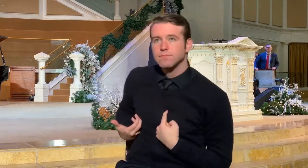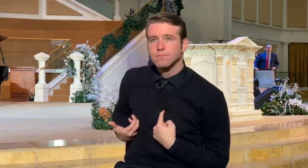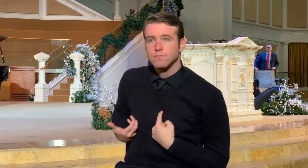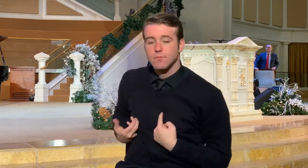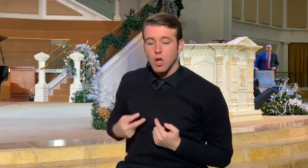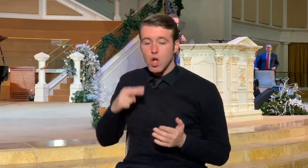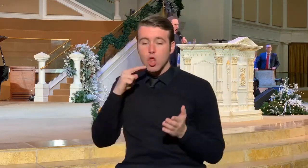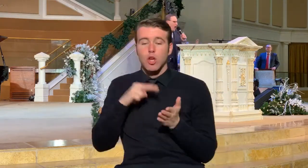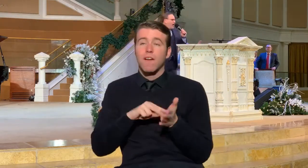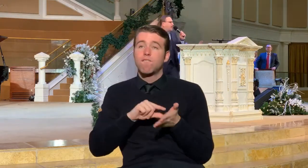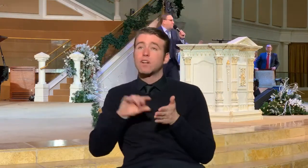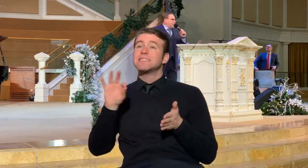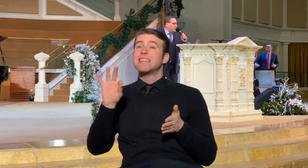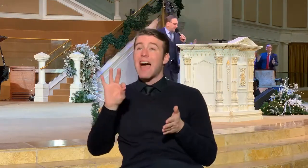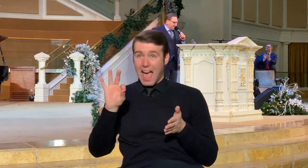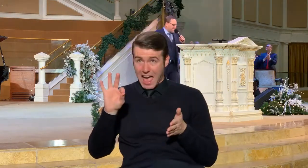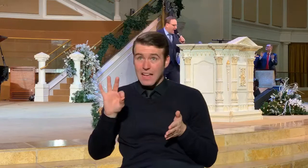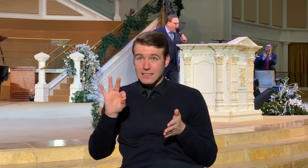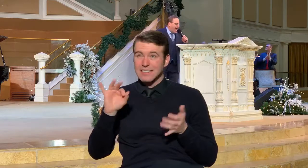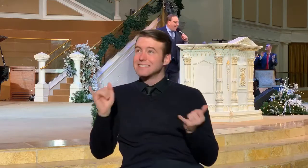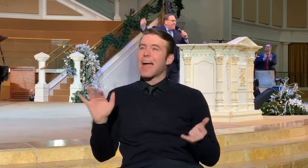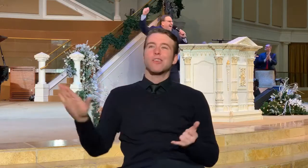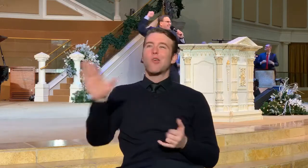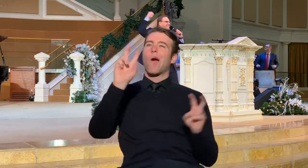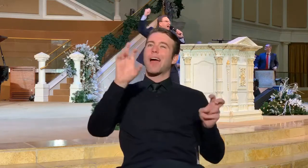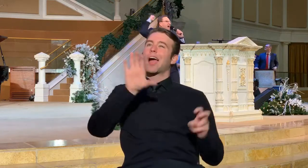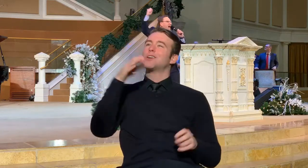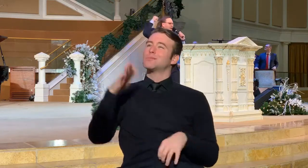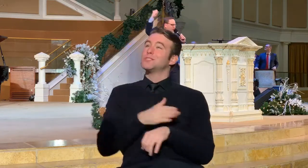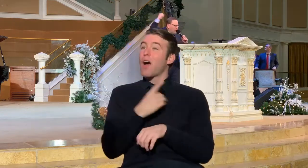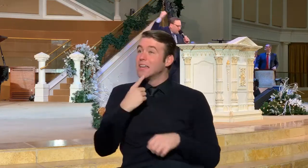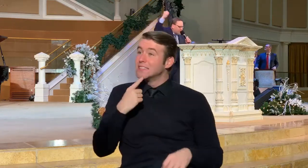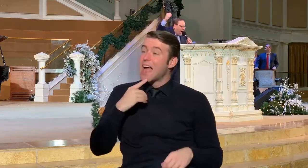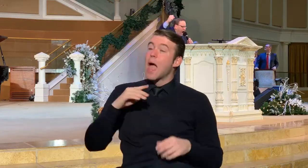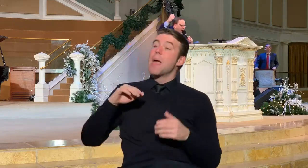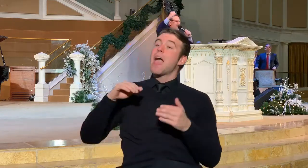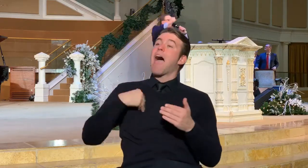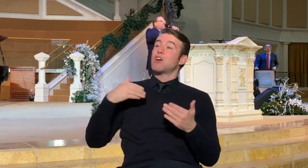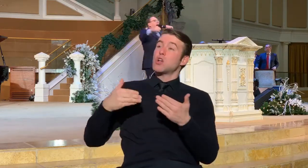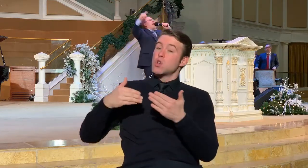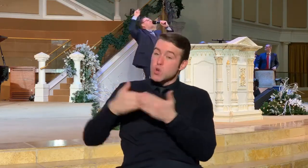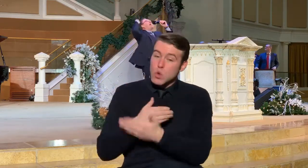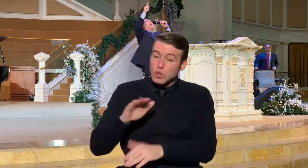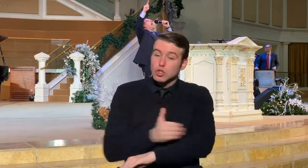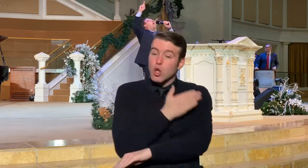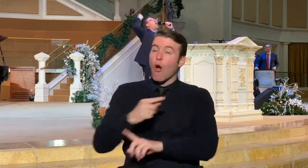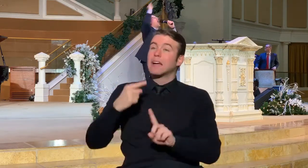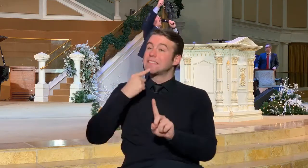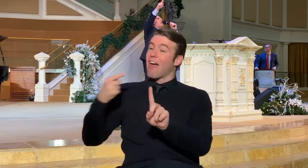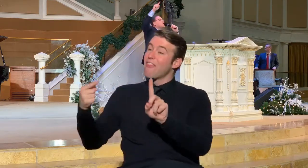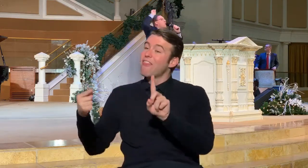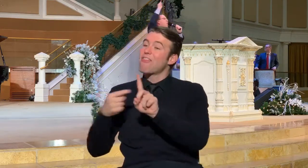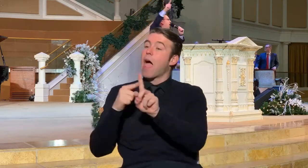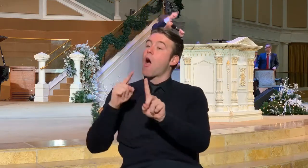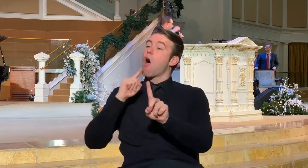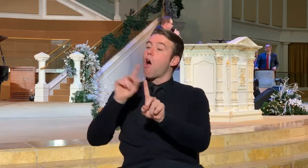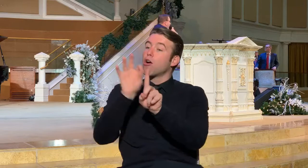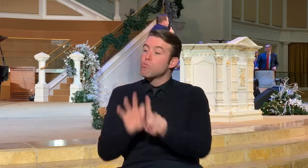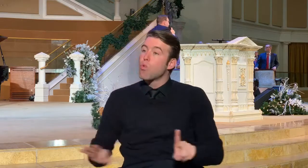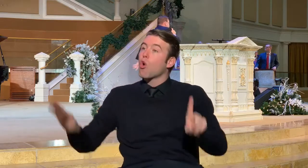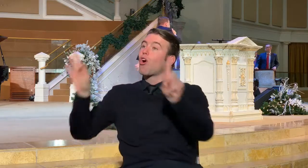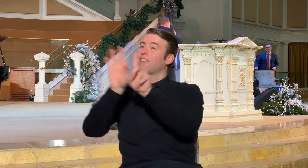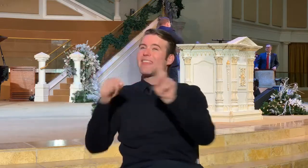number 9. Oh, here comes your Christmas song. They sung a new song, saying, "Thou art